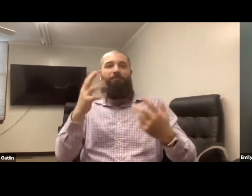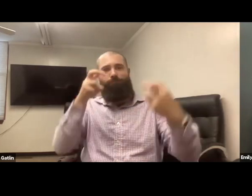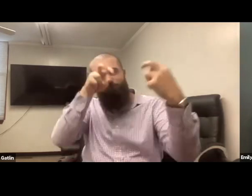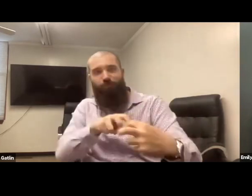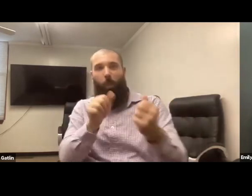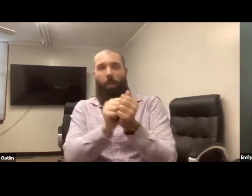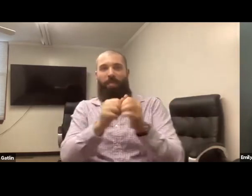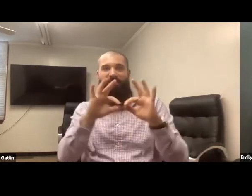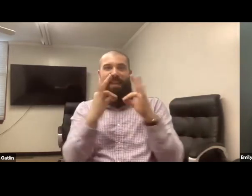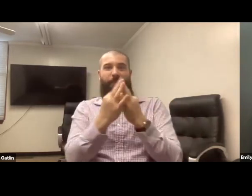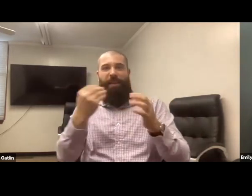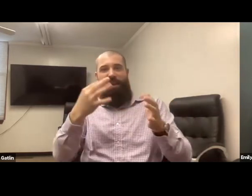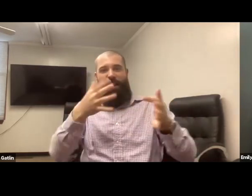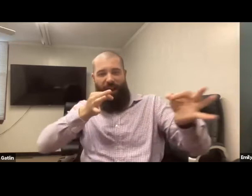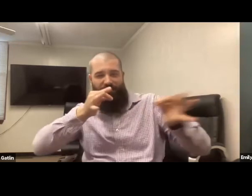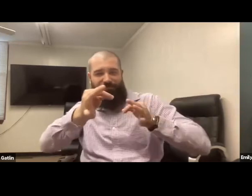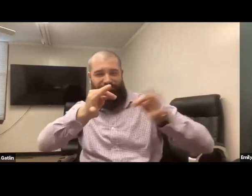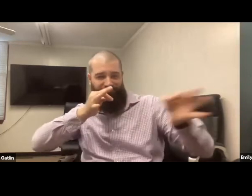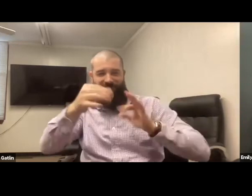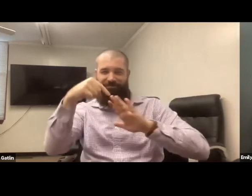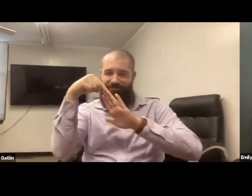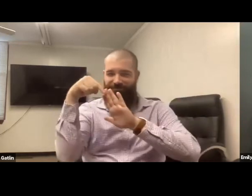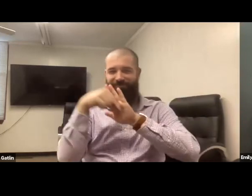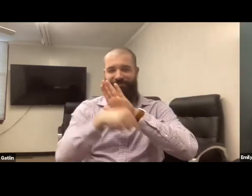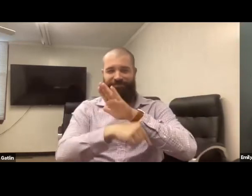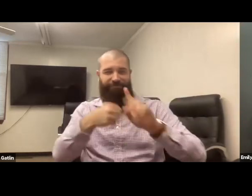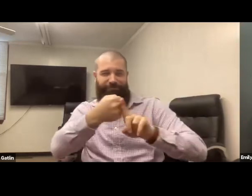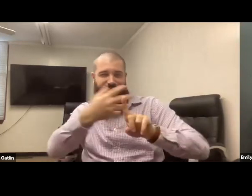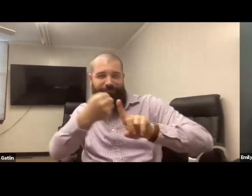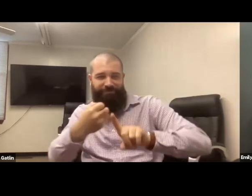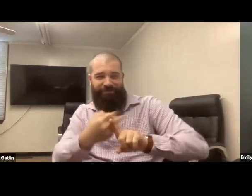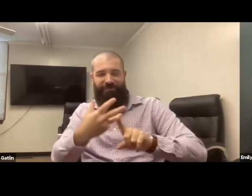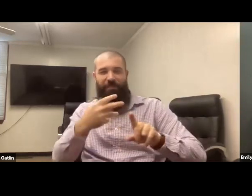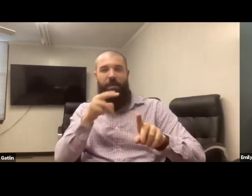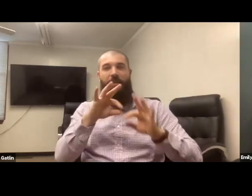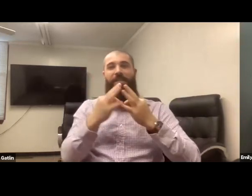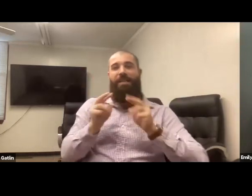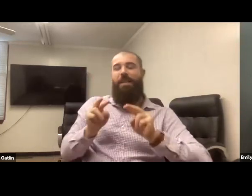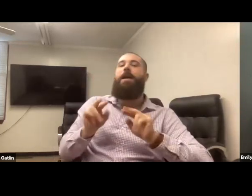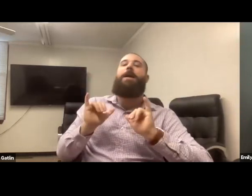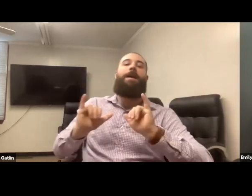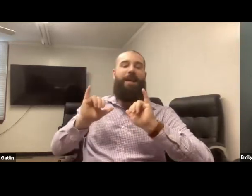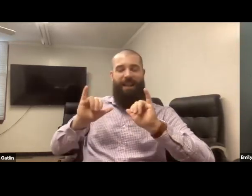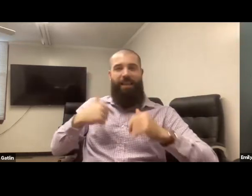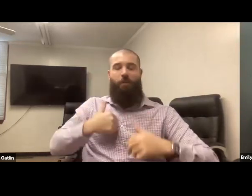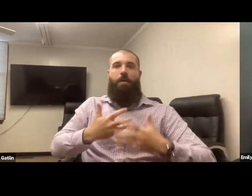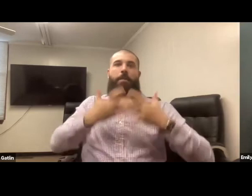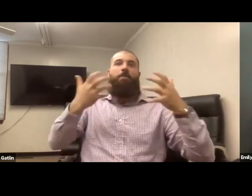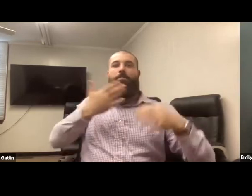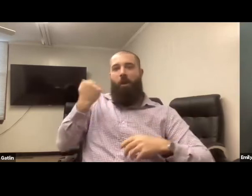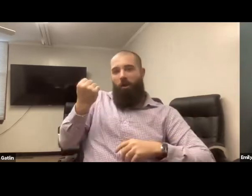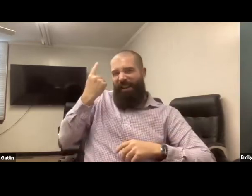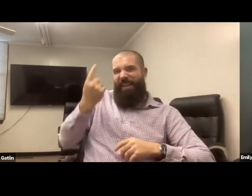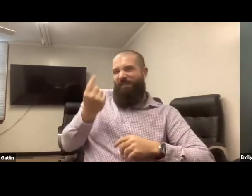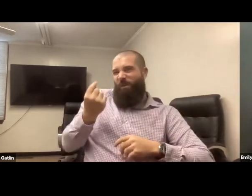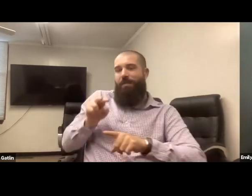knowledge about that, and we're happy to sit down with families and explain to them in depth what it is they're looking at on that audiogram so that they